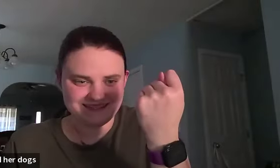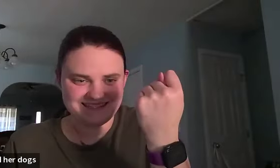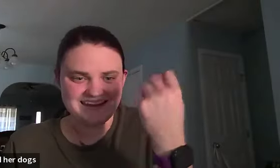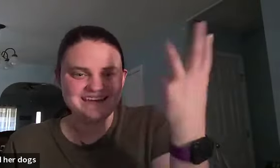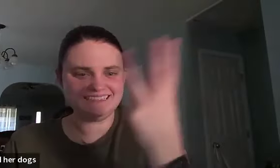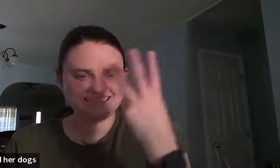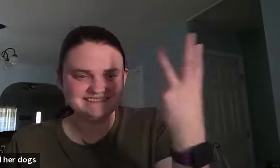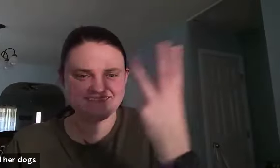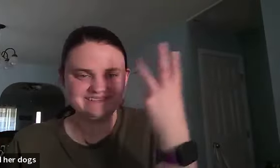Wednesday,